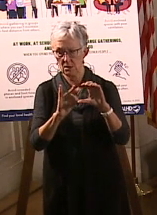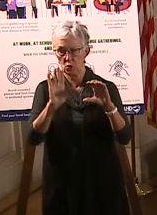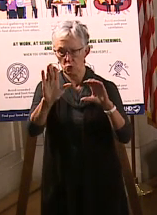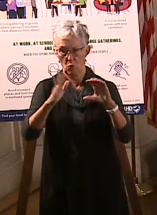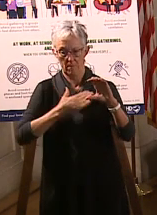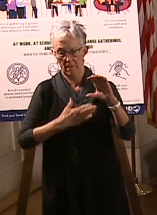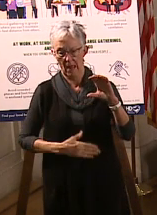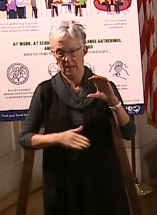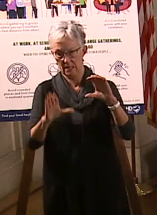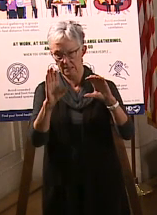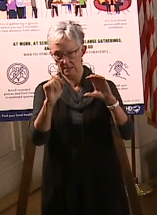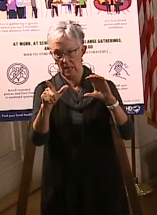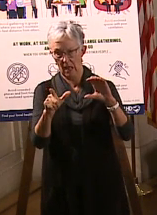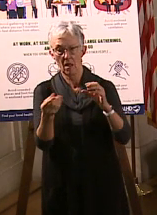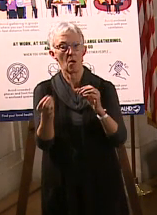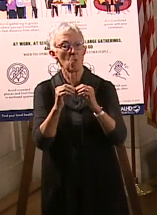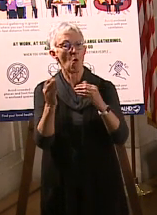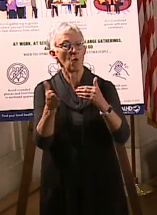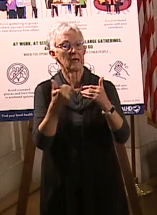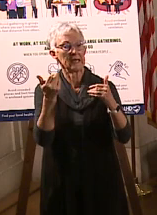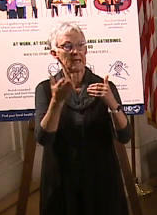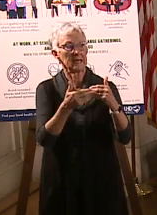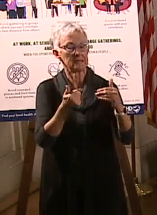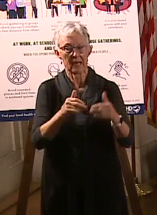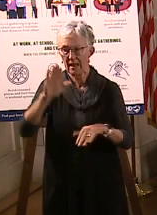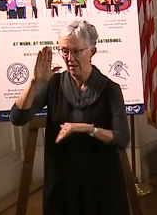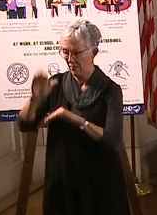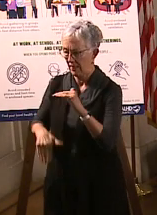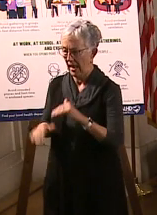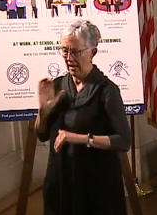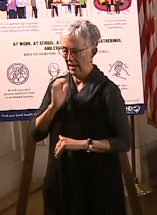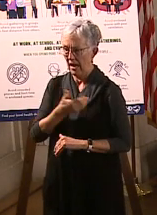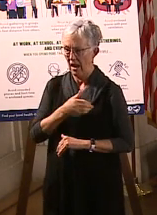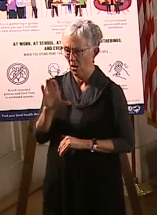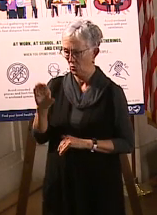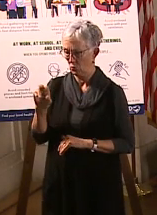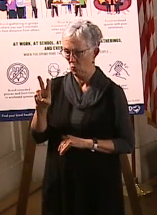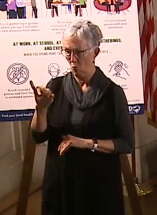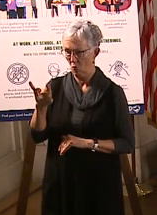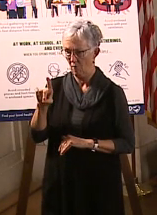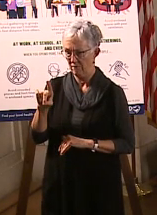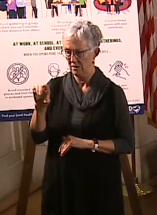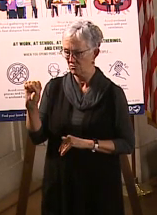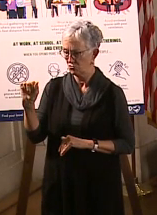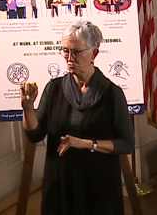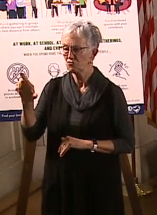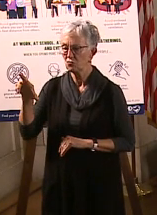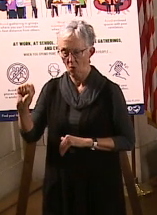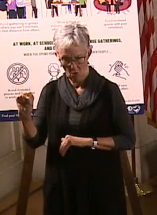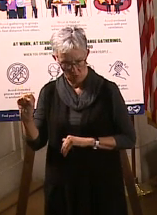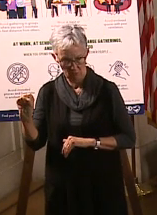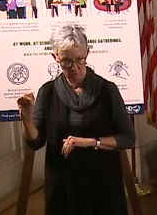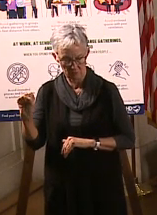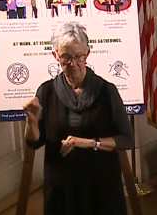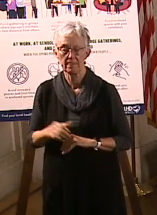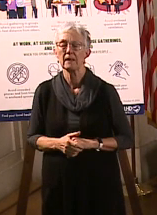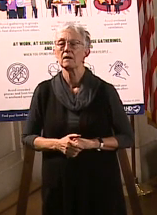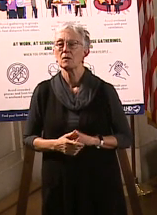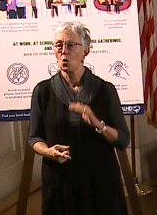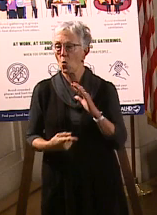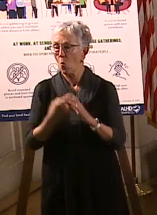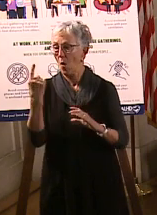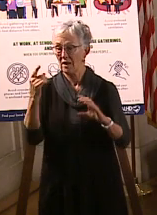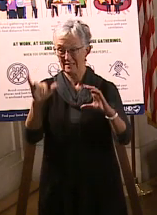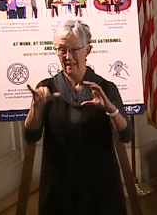receptor easier than the wild type SARS-CoV before this mutant strain. And once that virus attaches to